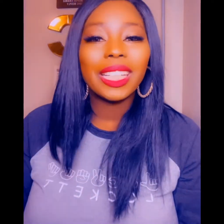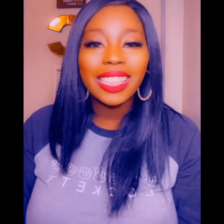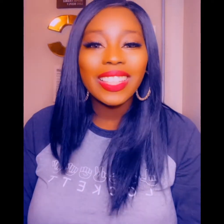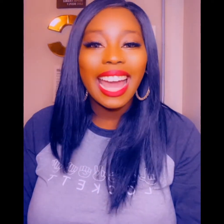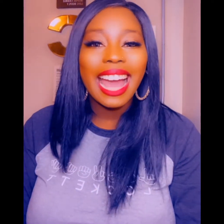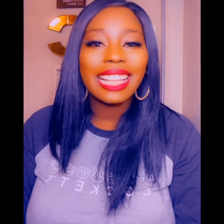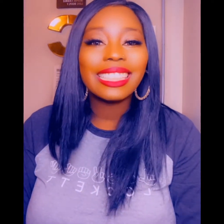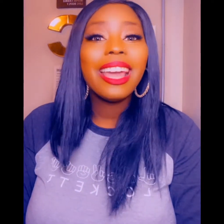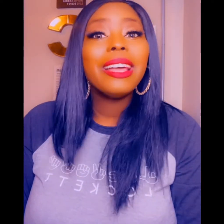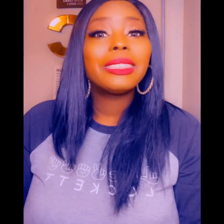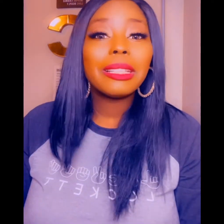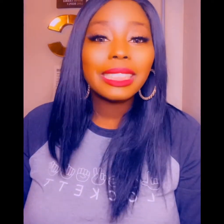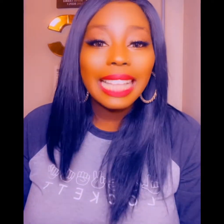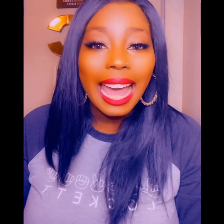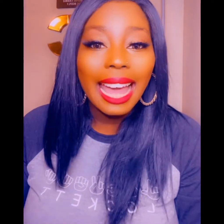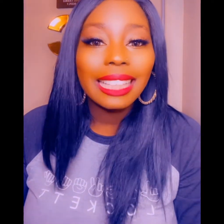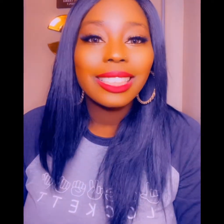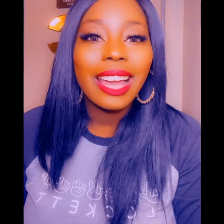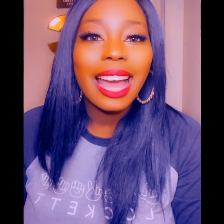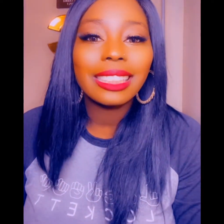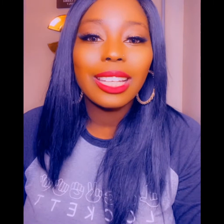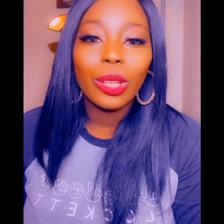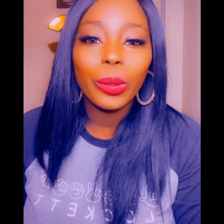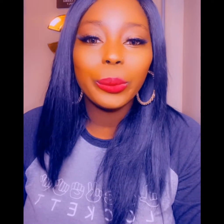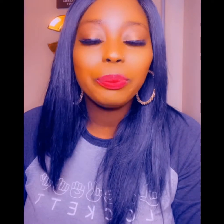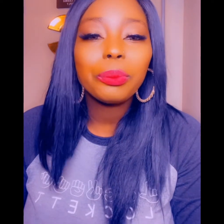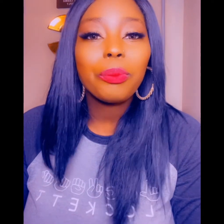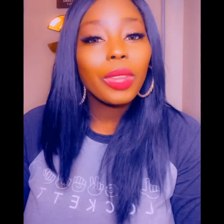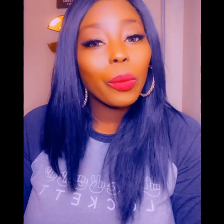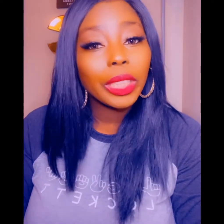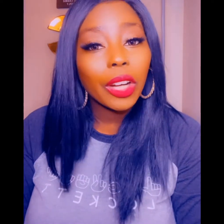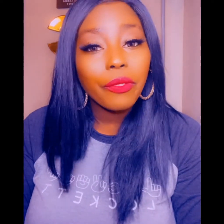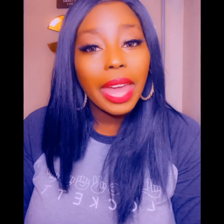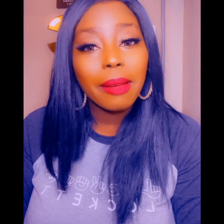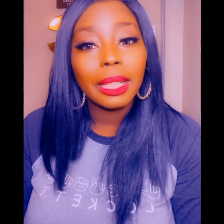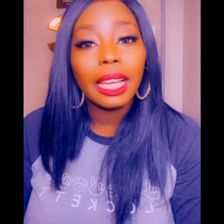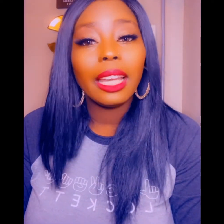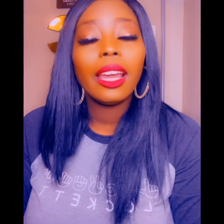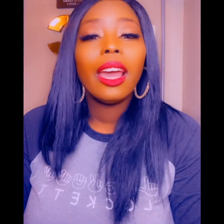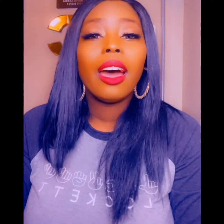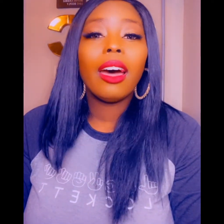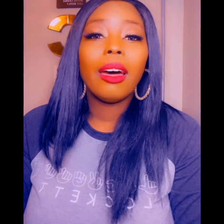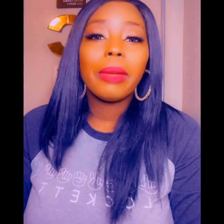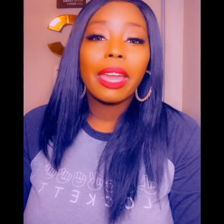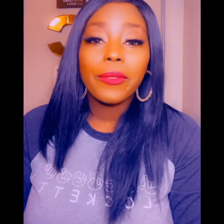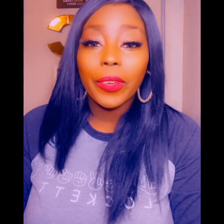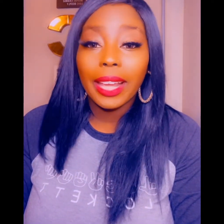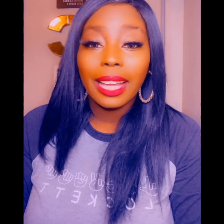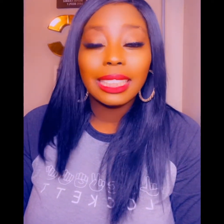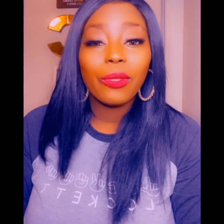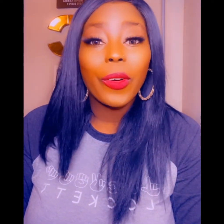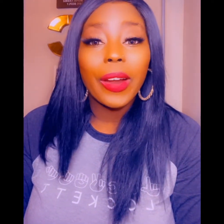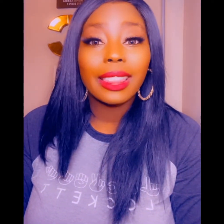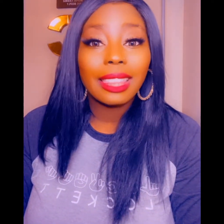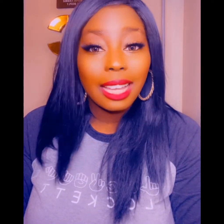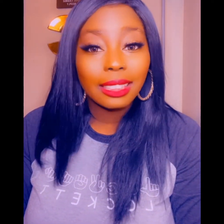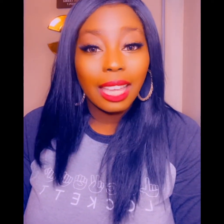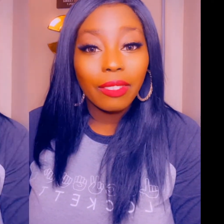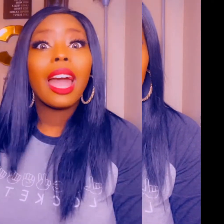you guys some signs you guys can do with your family and friends for Thanksgiving.